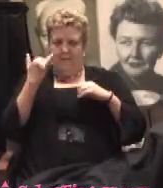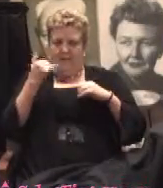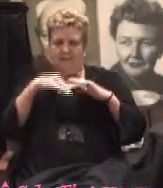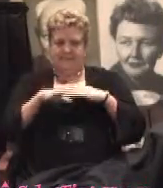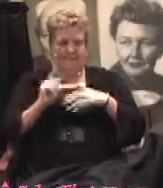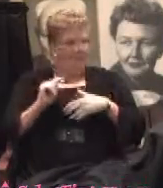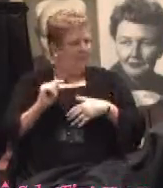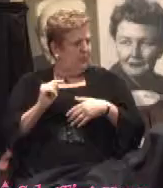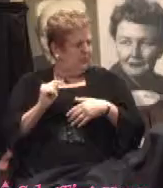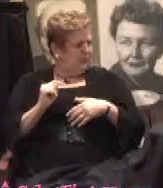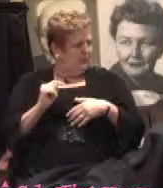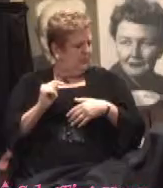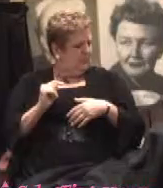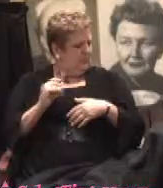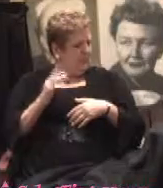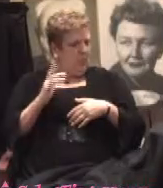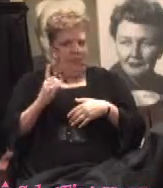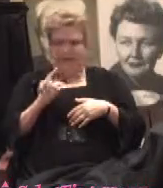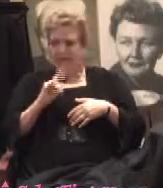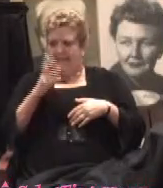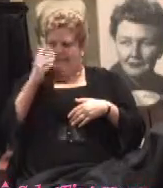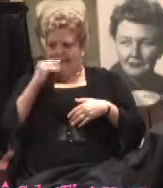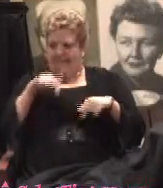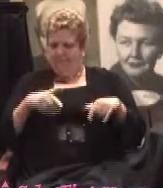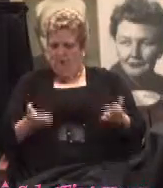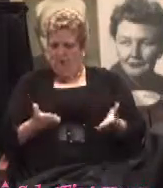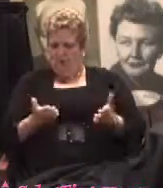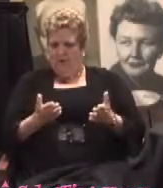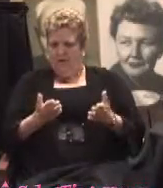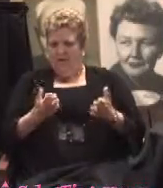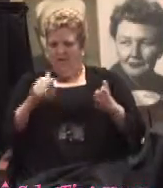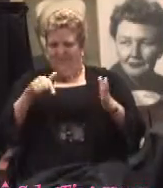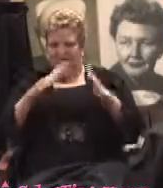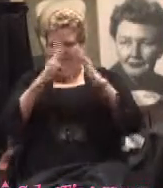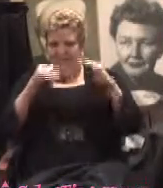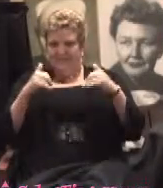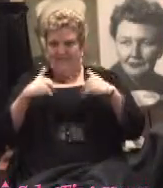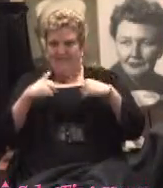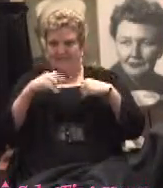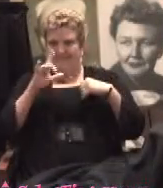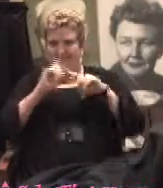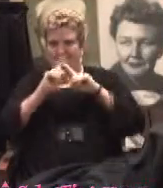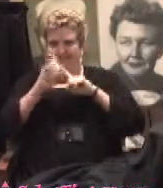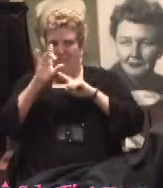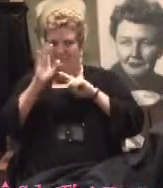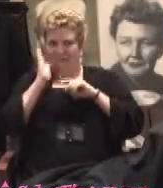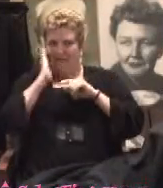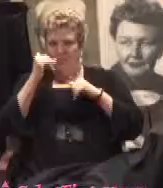did I sleep in here? There's 8 bedrooms in this house. And it smelled like bleach, and I didn't know